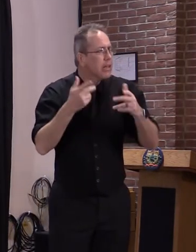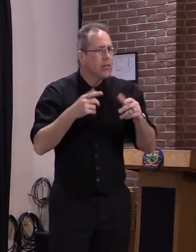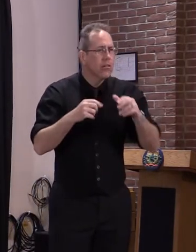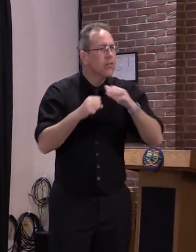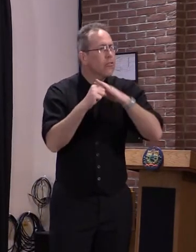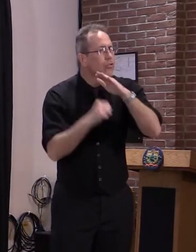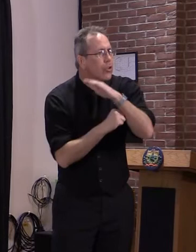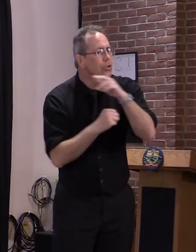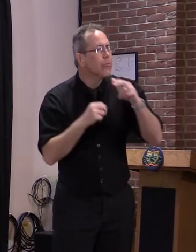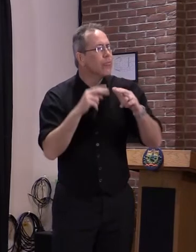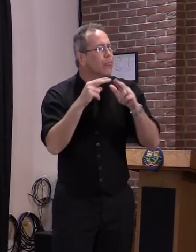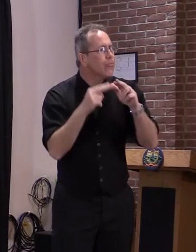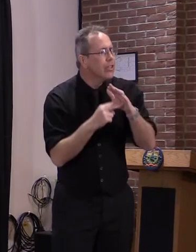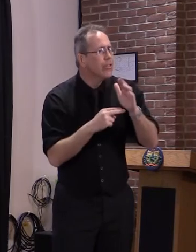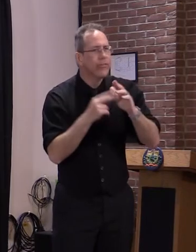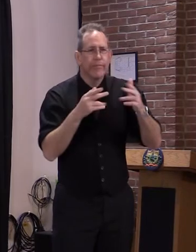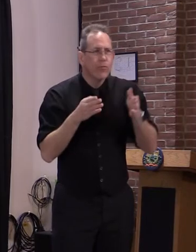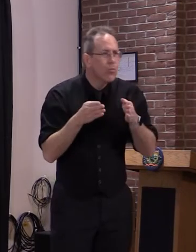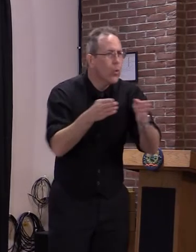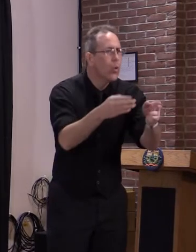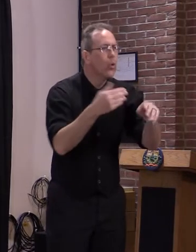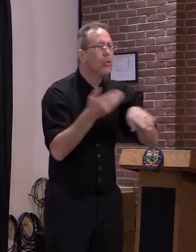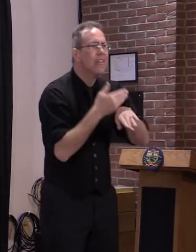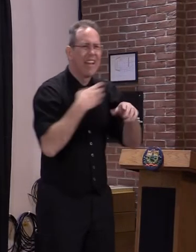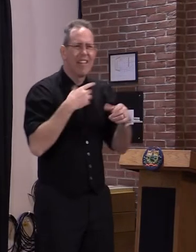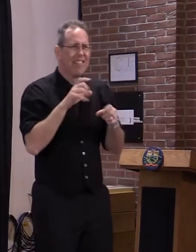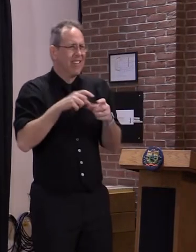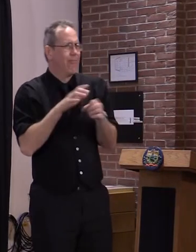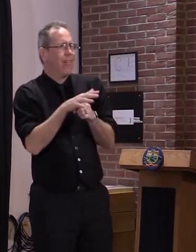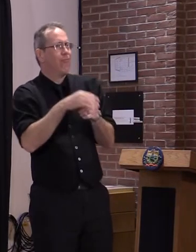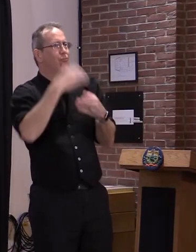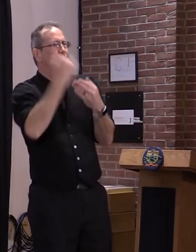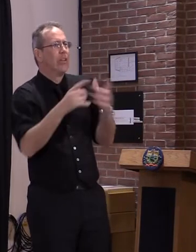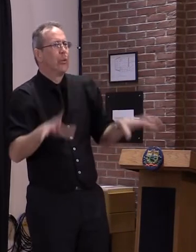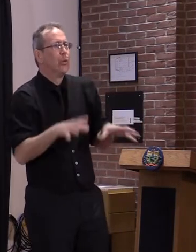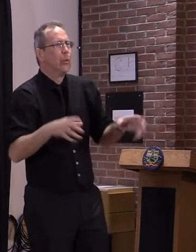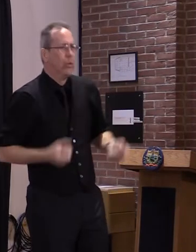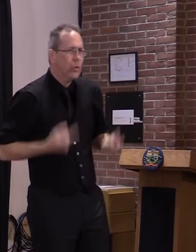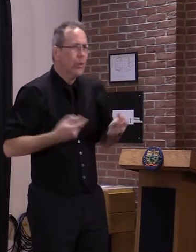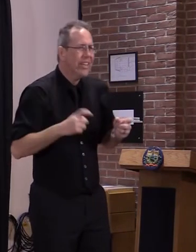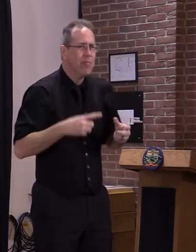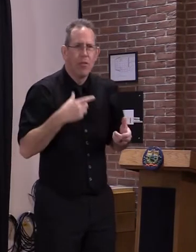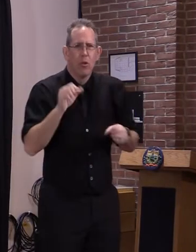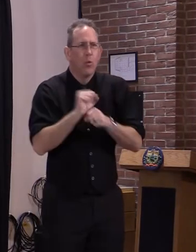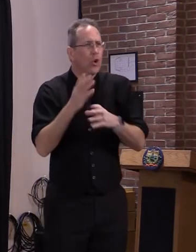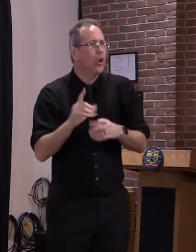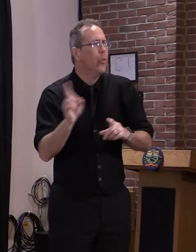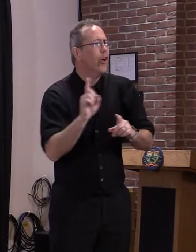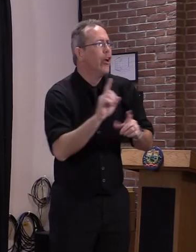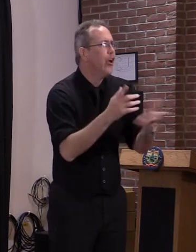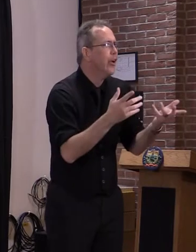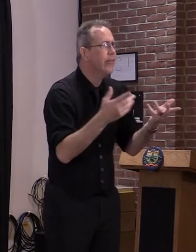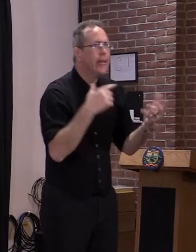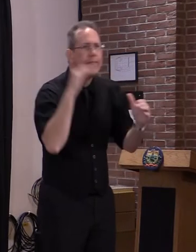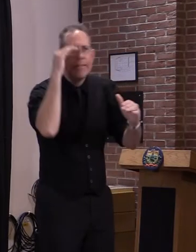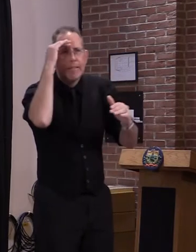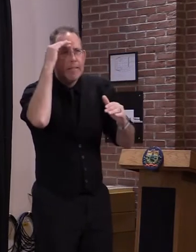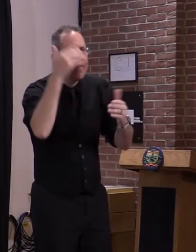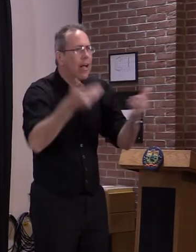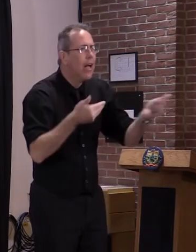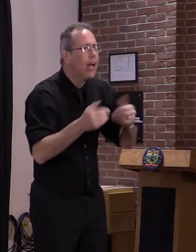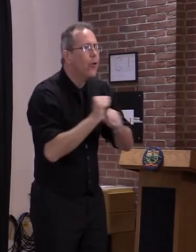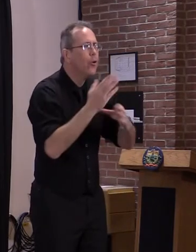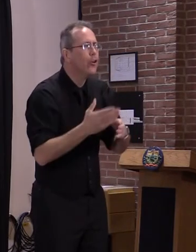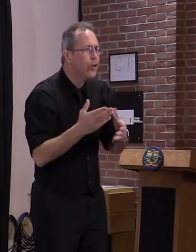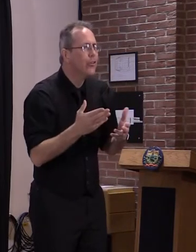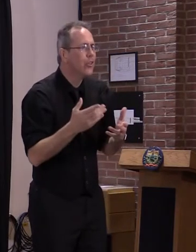funding as well. So this is going to put a lot of stress on us as and those